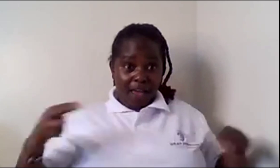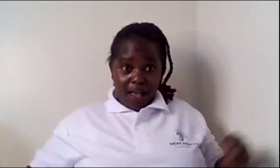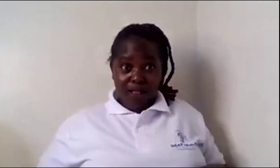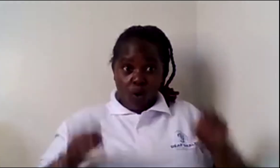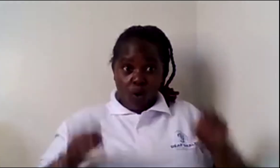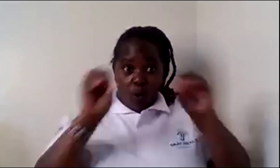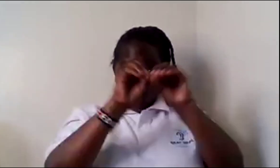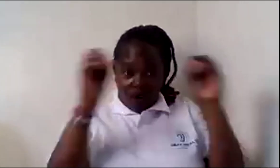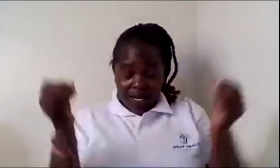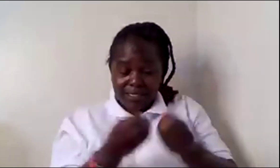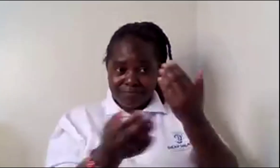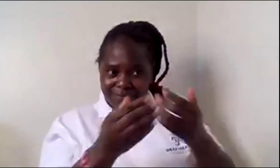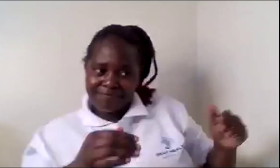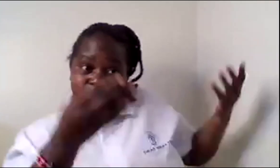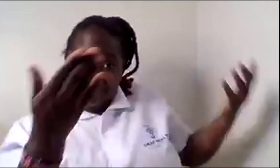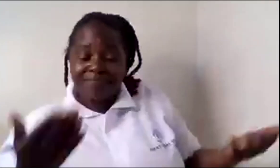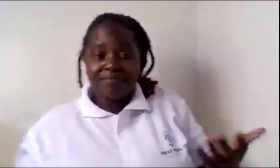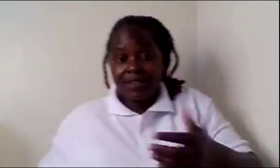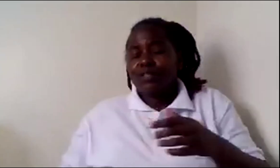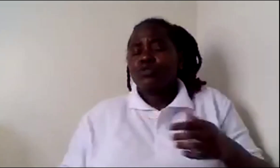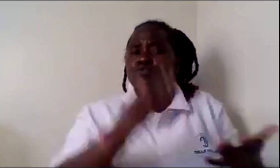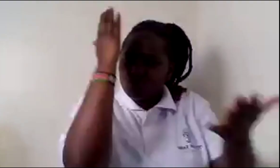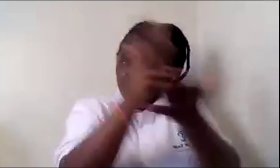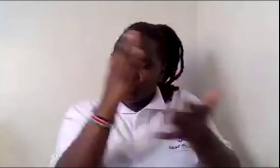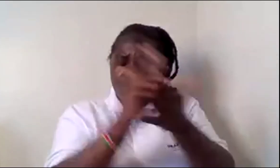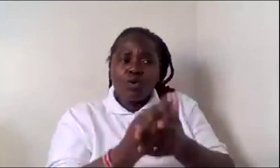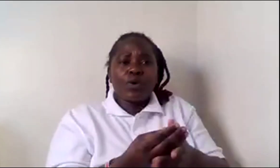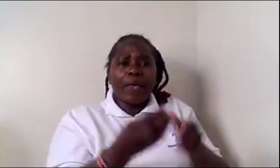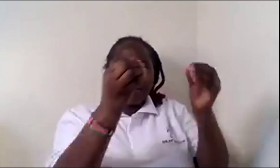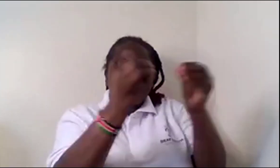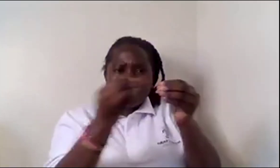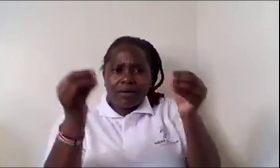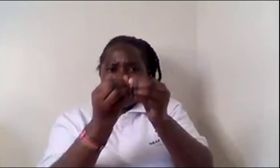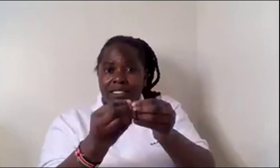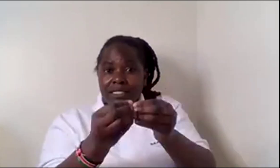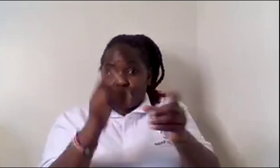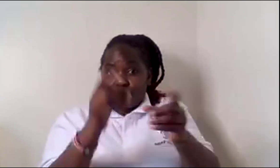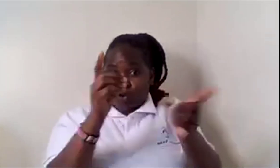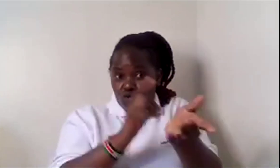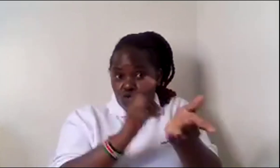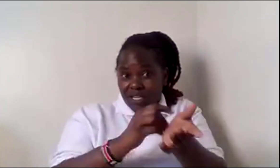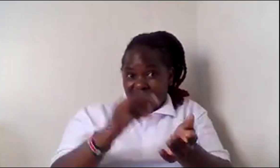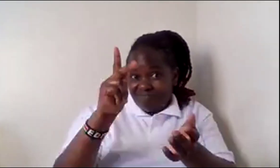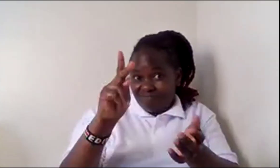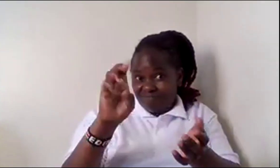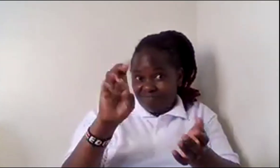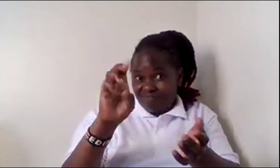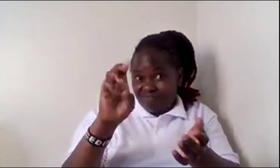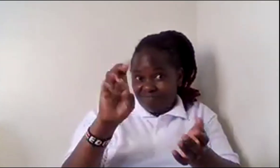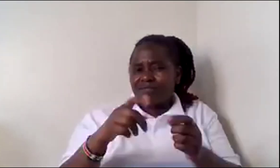up. We definitely will be reaching out to the speaker and all other speakers and try to see the availability for